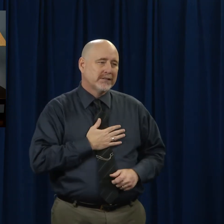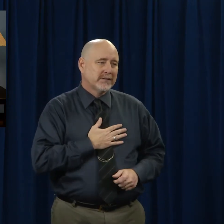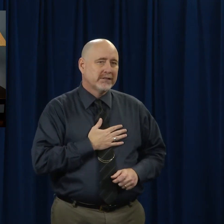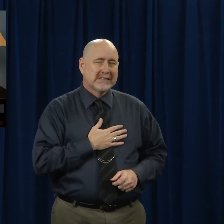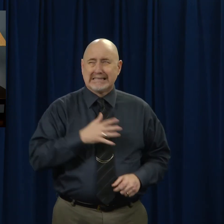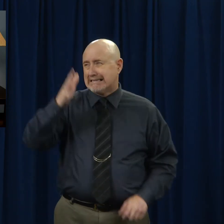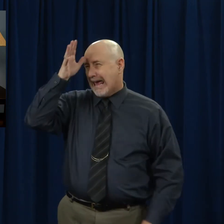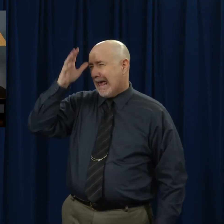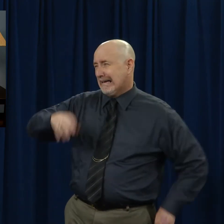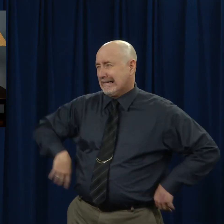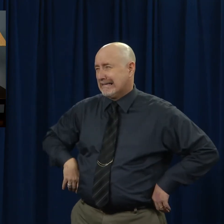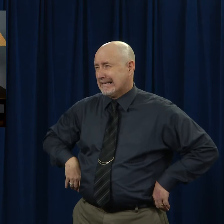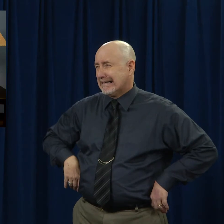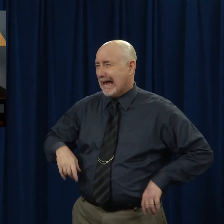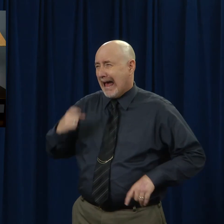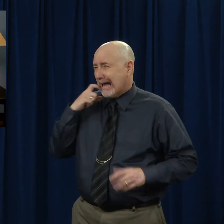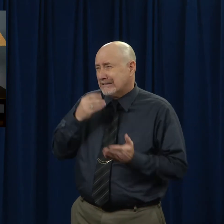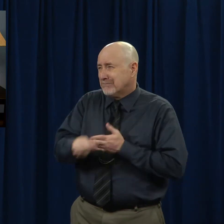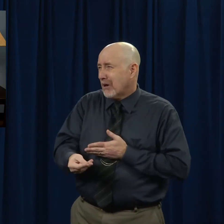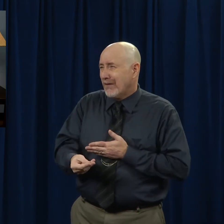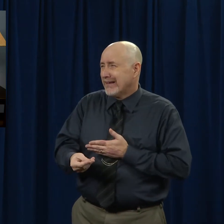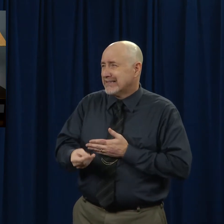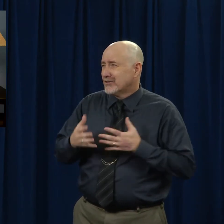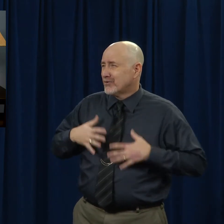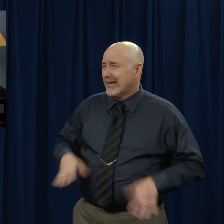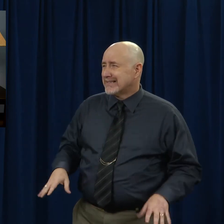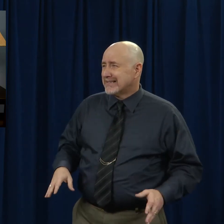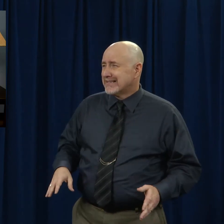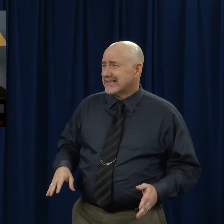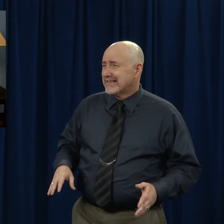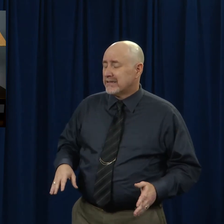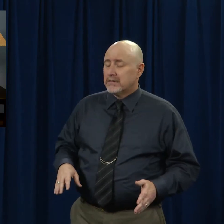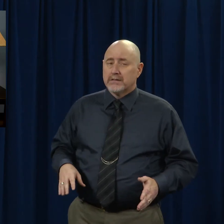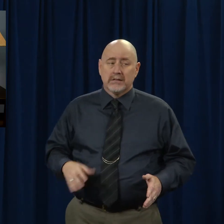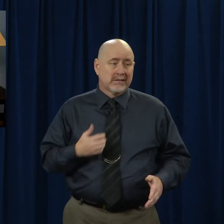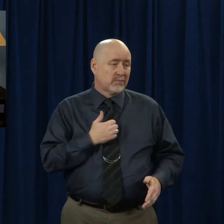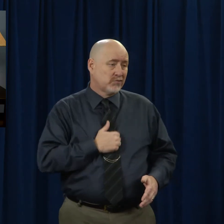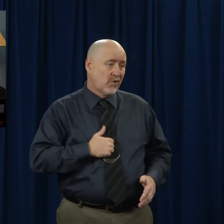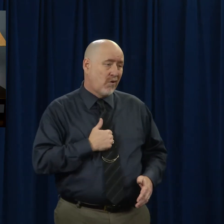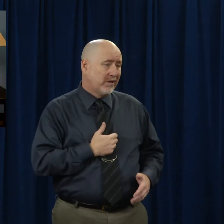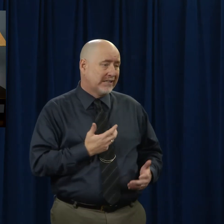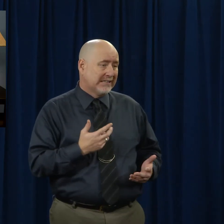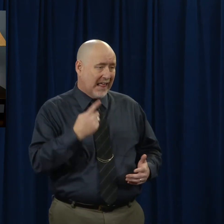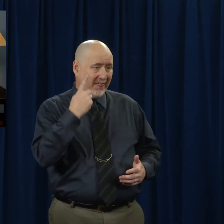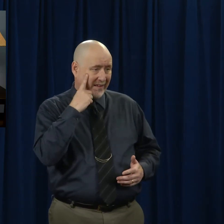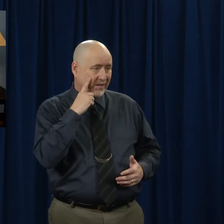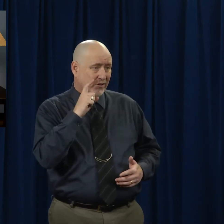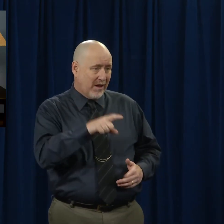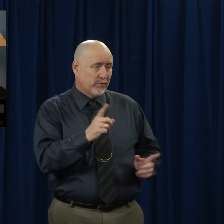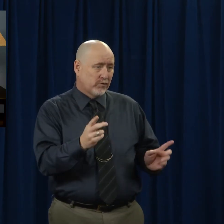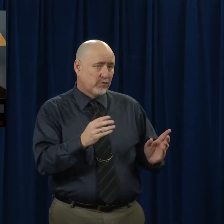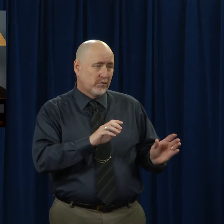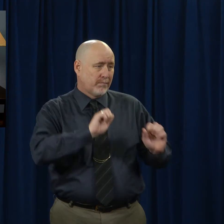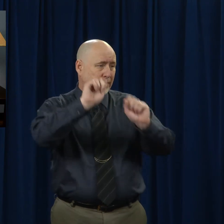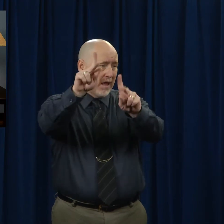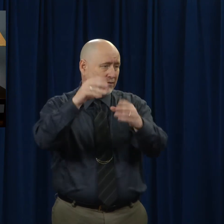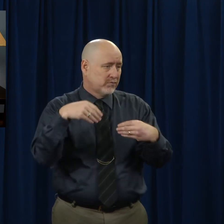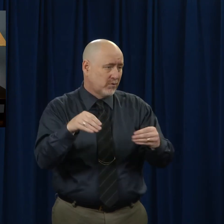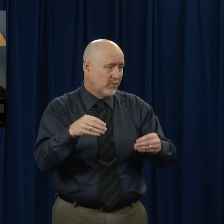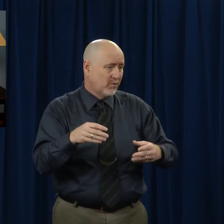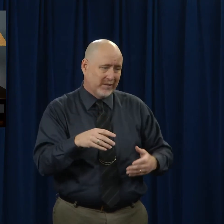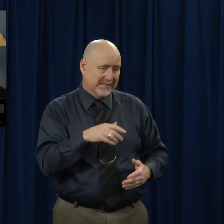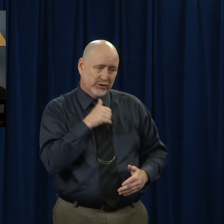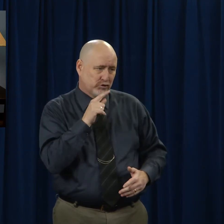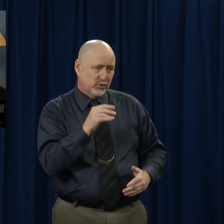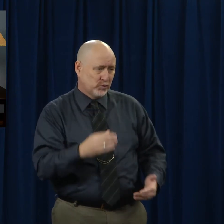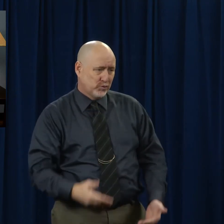that. But Daddy, she would sometimes, I just bought this dress. Well, I'm sorry, but I think you're going to have to return it because